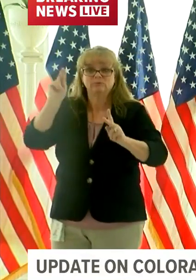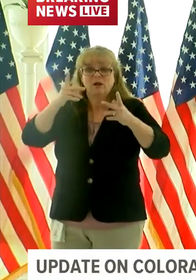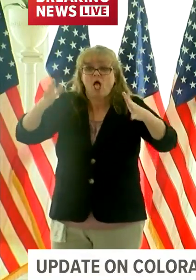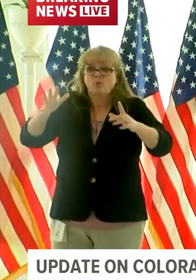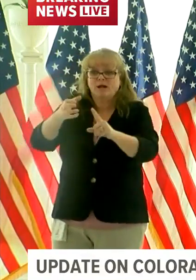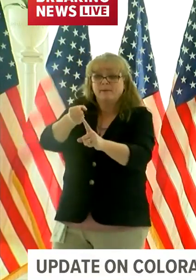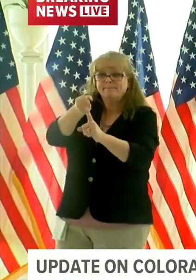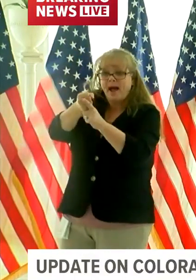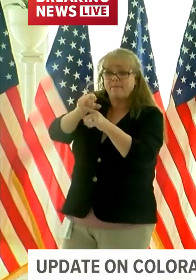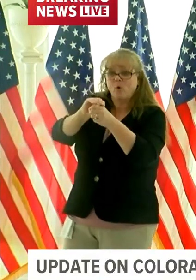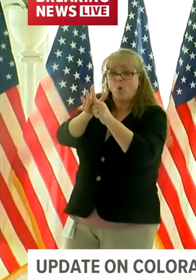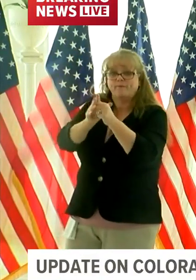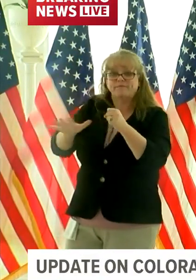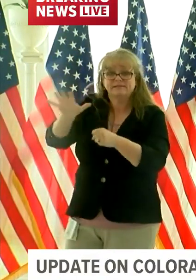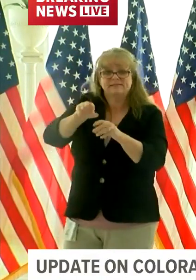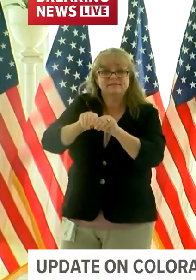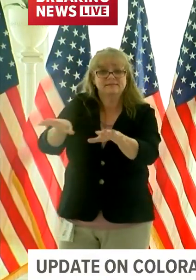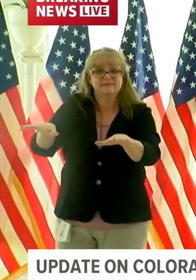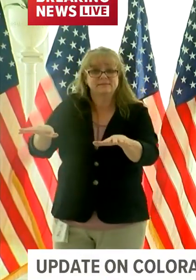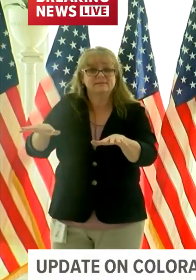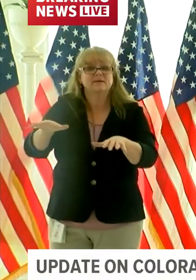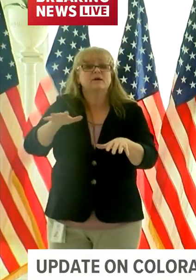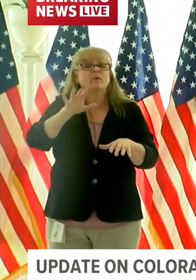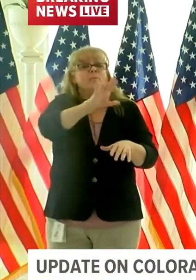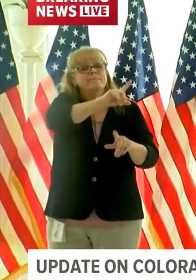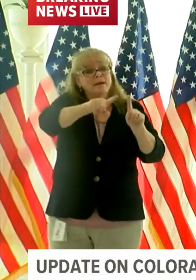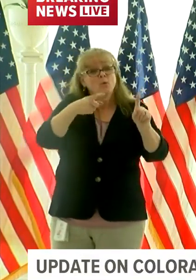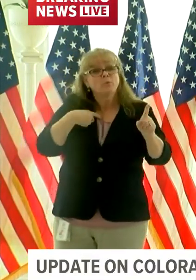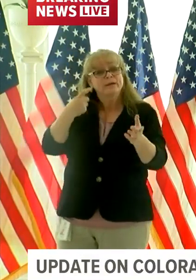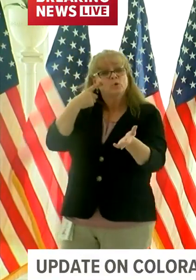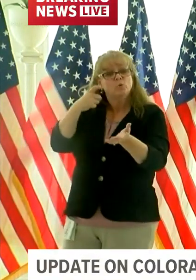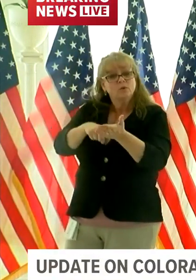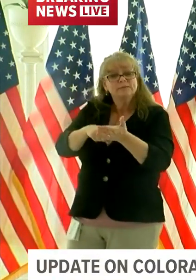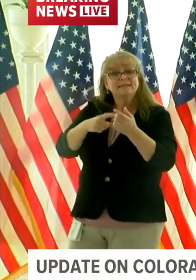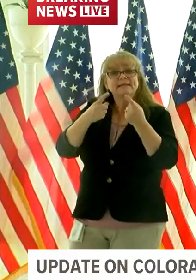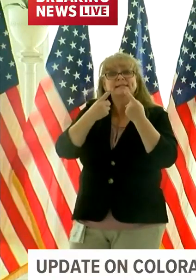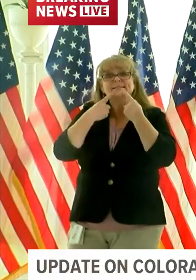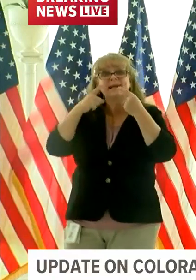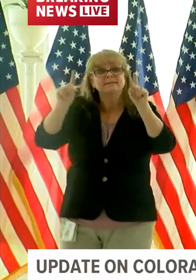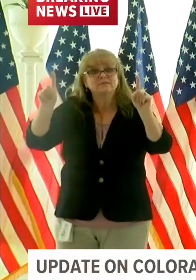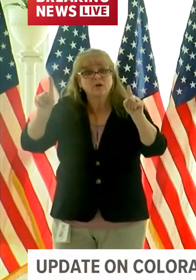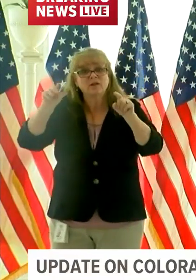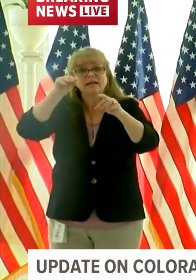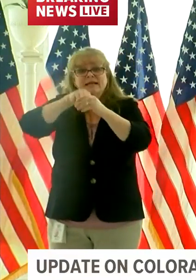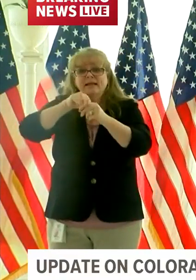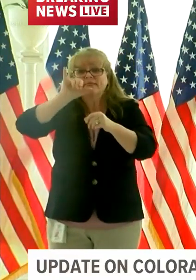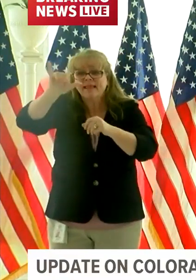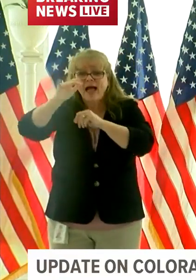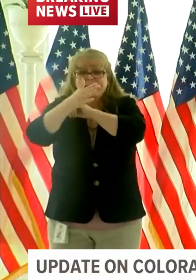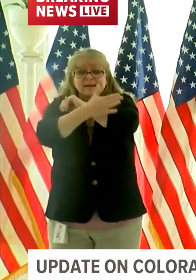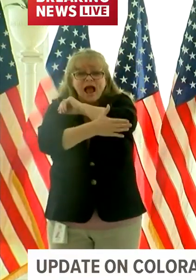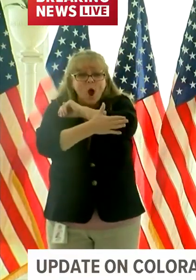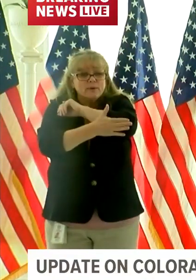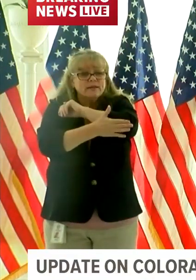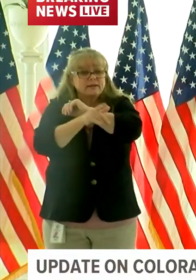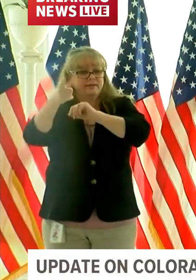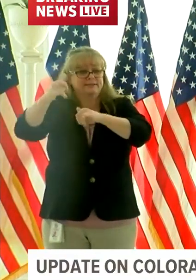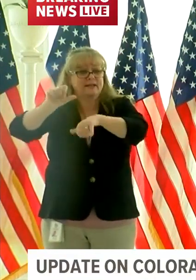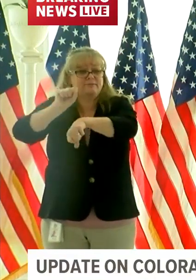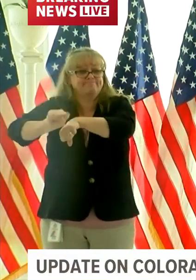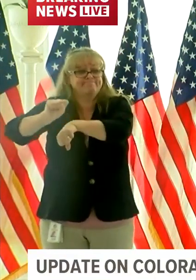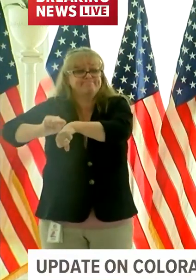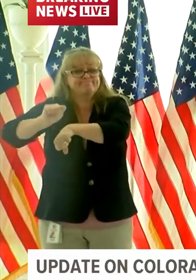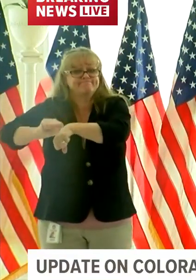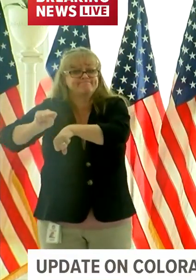that have been successful with this, meaning countries that are still operating at close to normal industrial capacity, areas of the